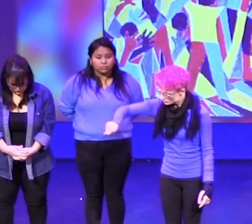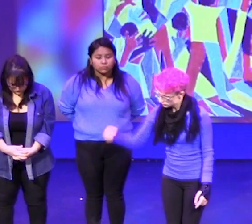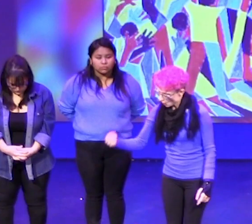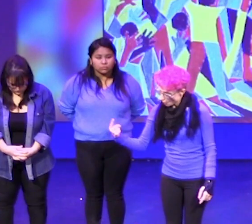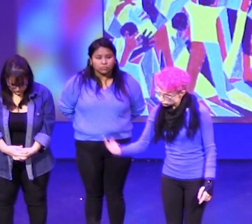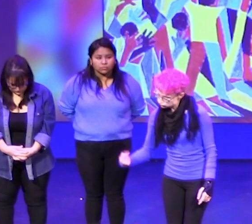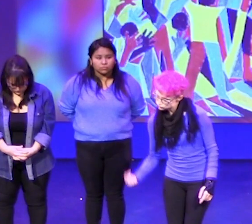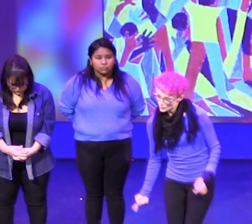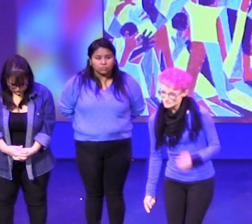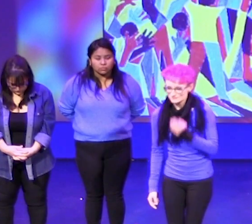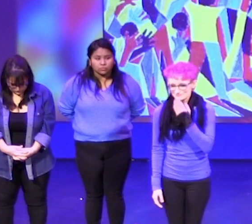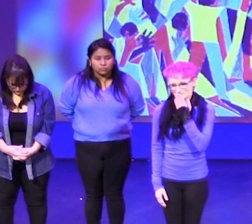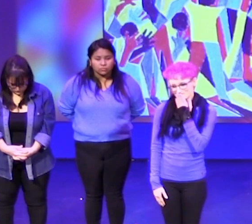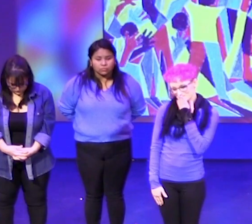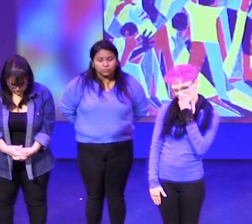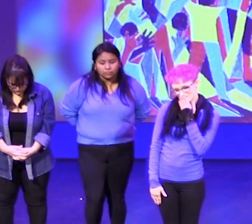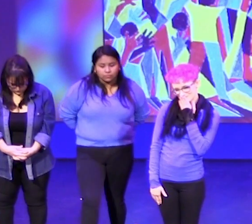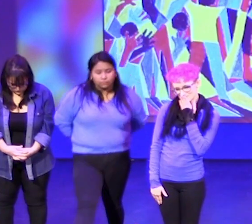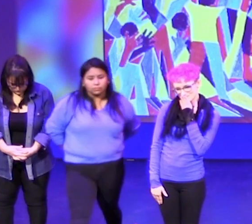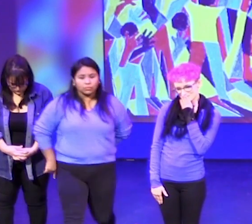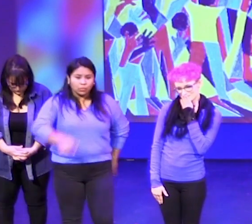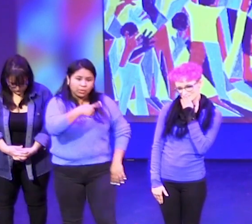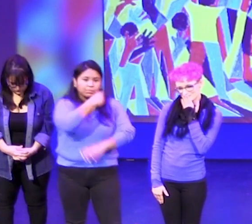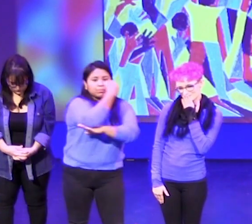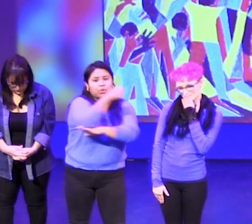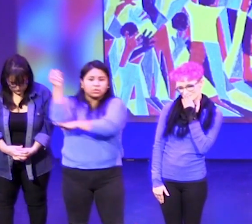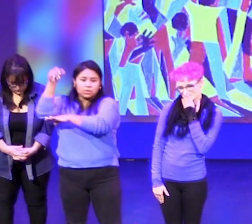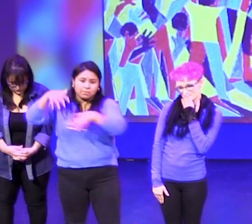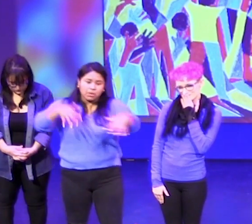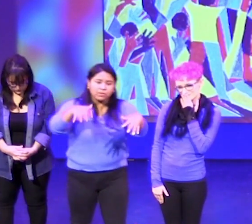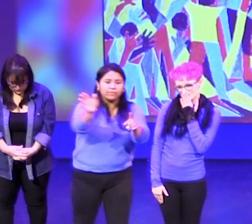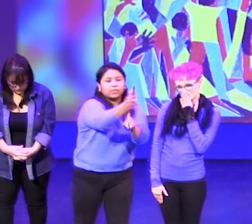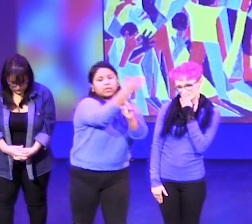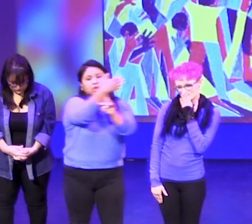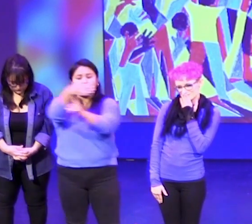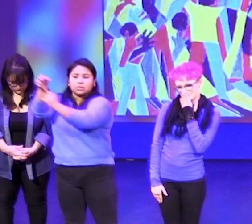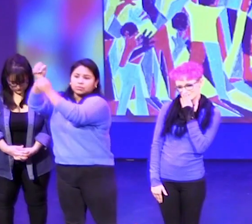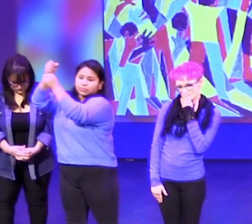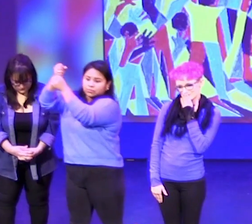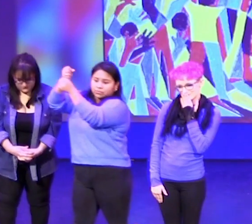We accidentally flush our hearing aids down the toilet. We protest. We